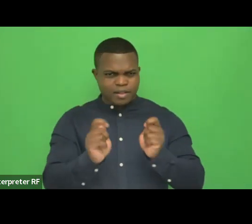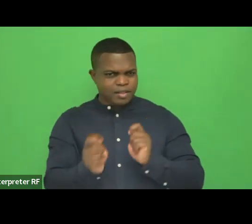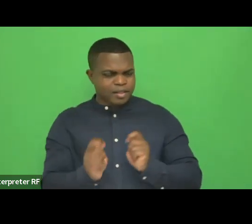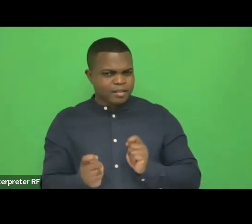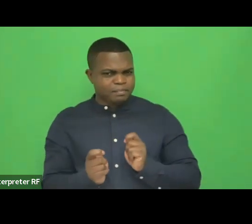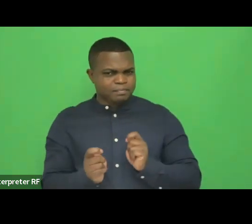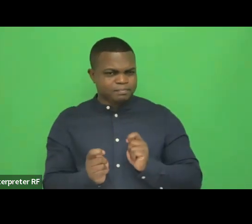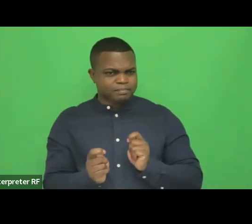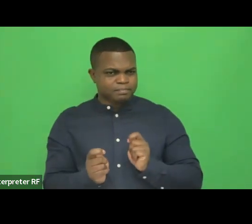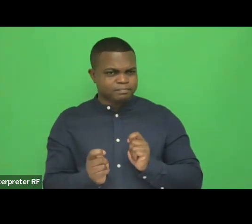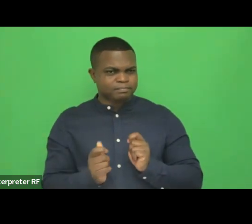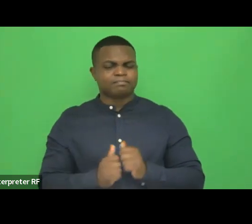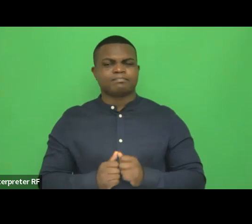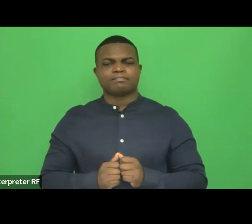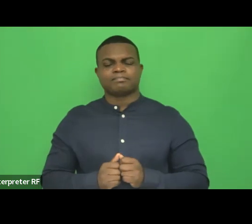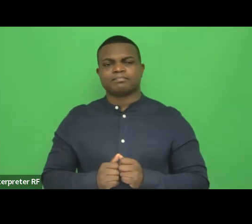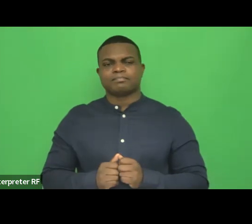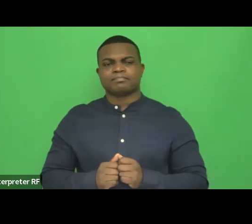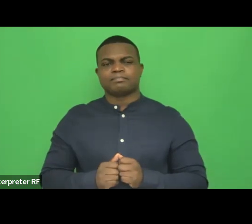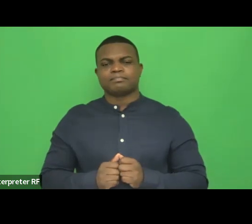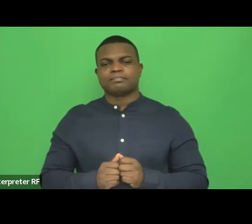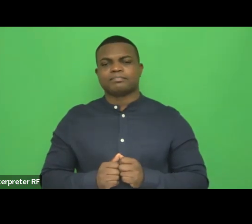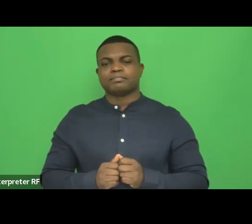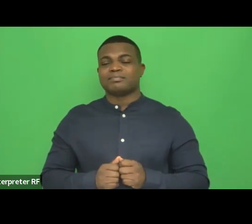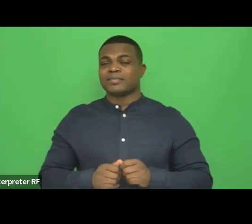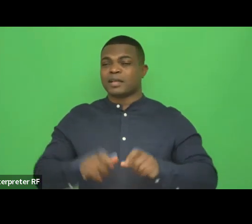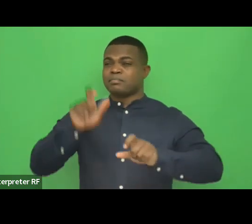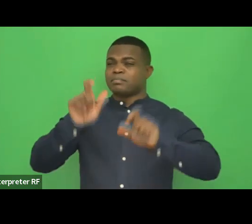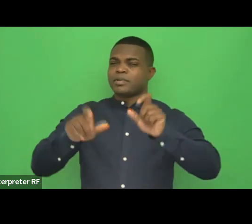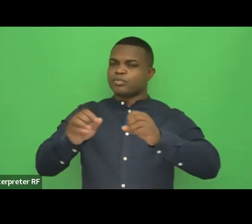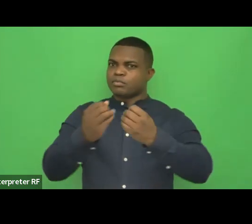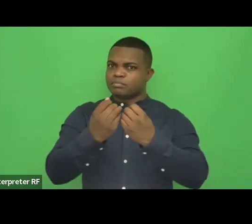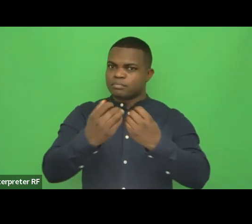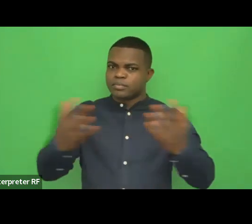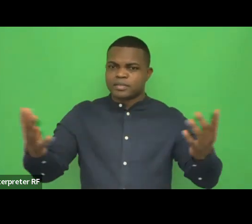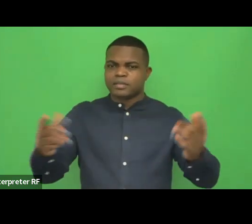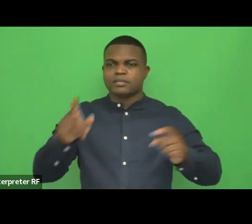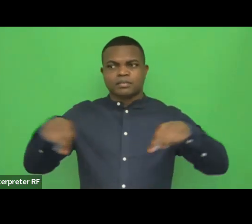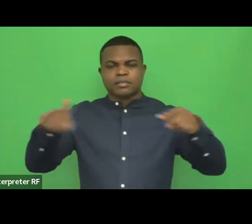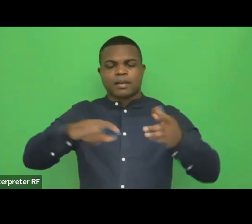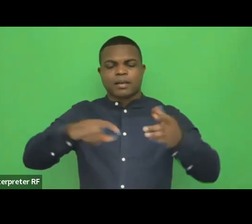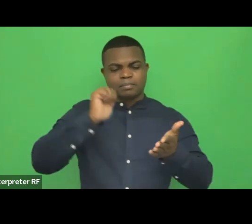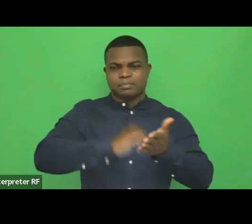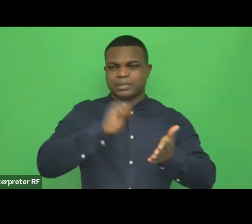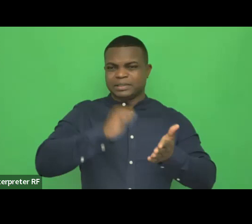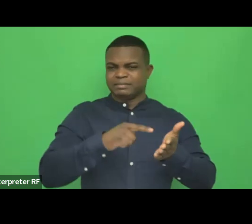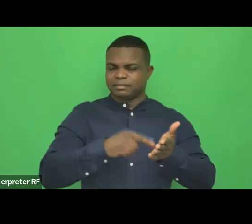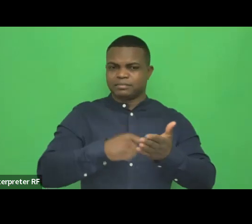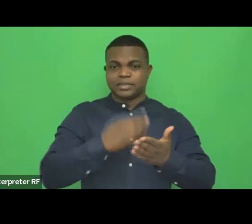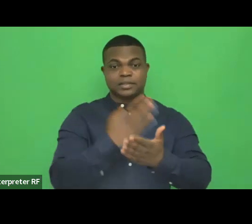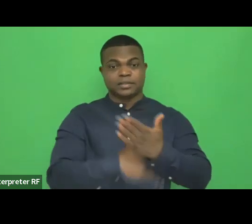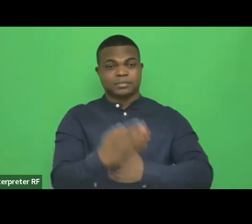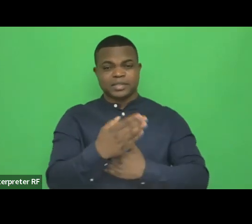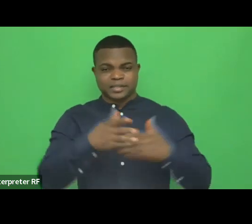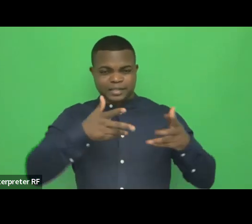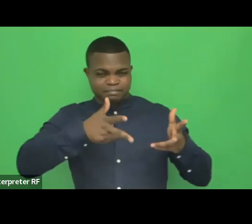Visual adjustments. For many people with print disabilities, the visual presentation of a publication can make a